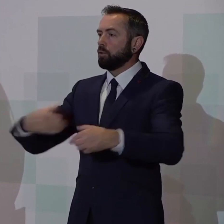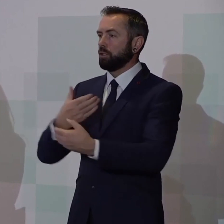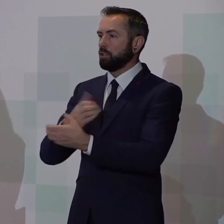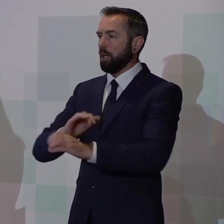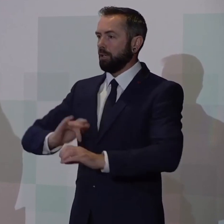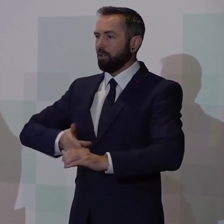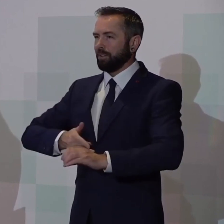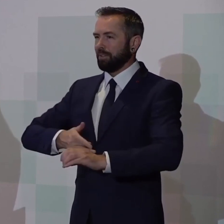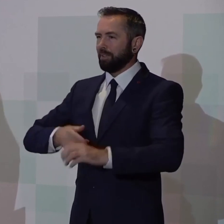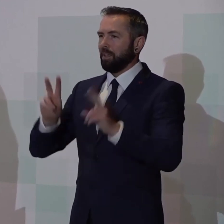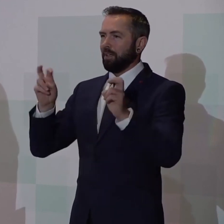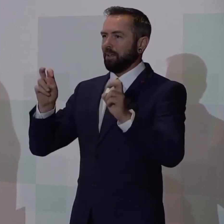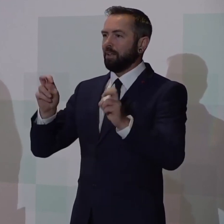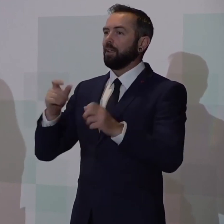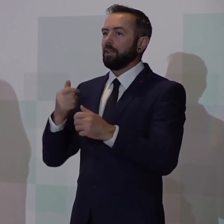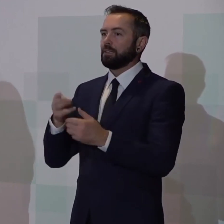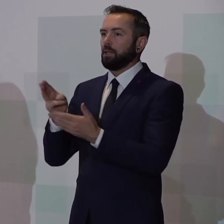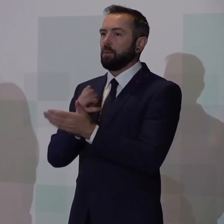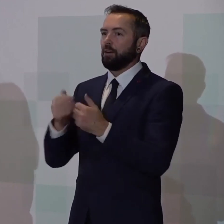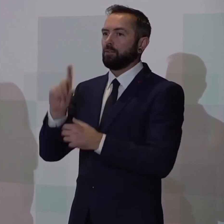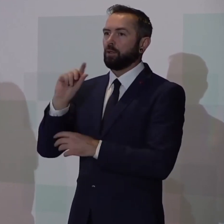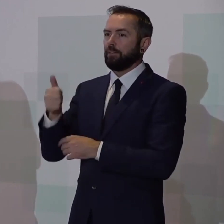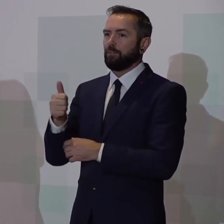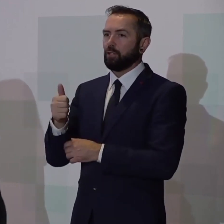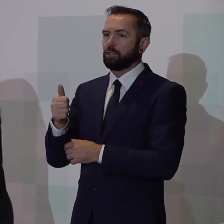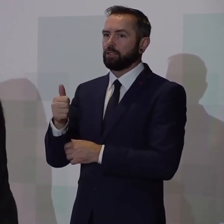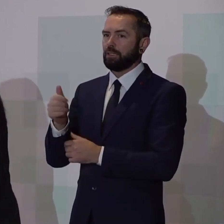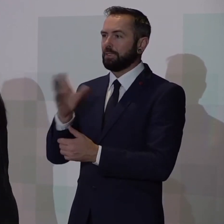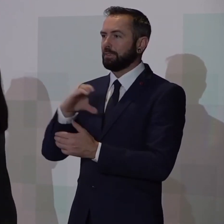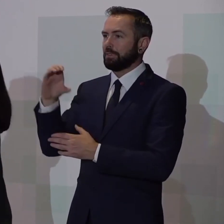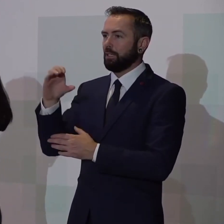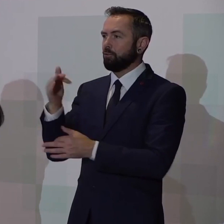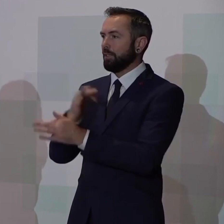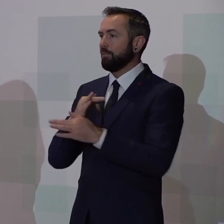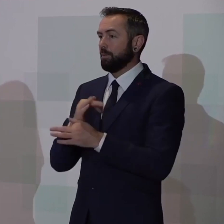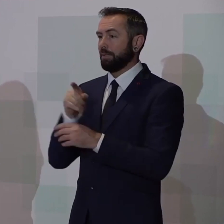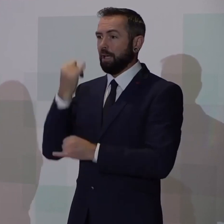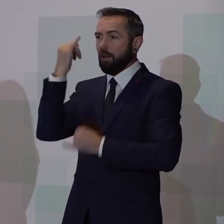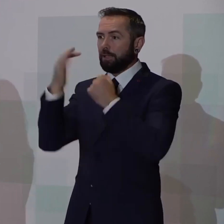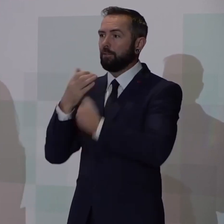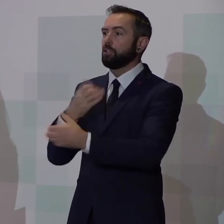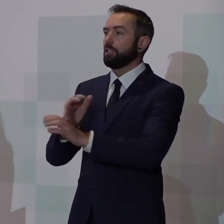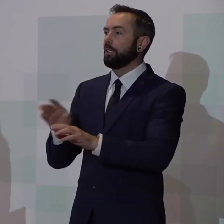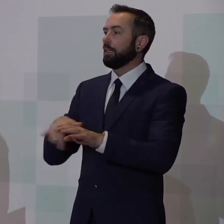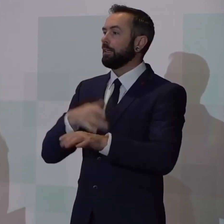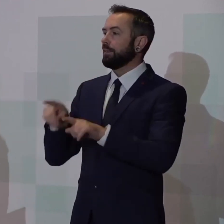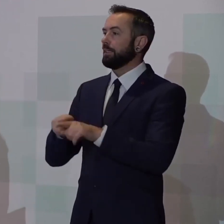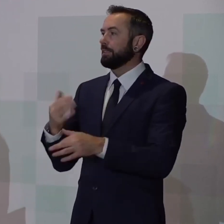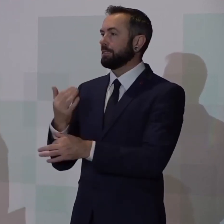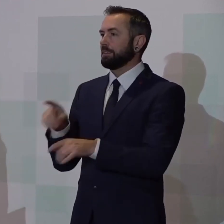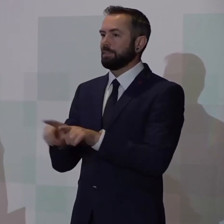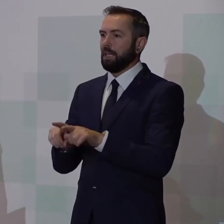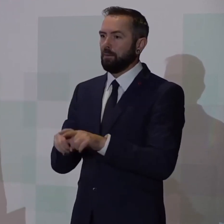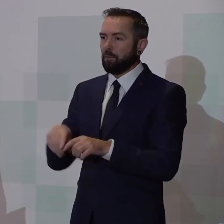as an intrinsic feature of 21st century families. So that idea of children living in the same, if you like,